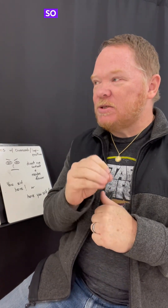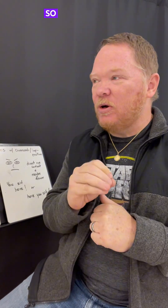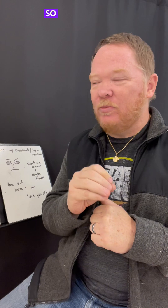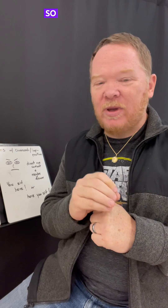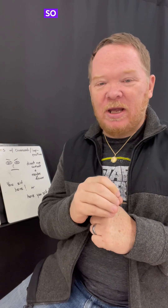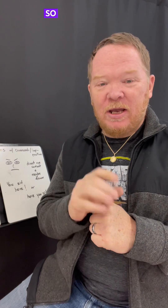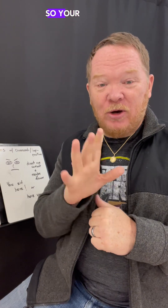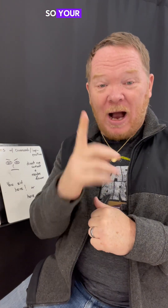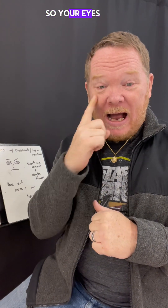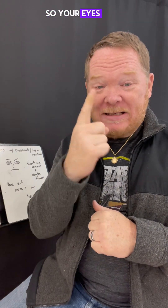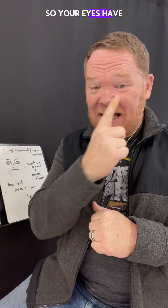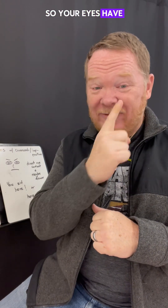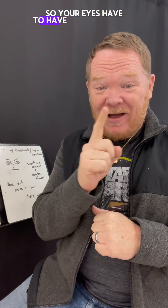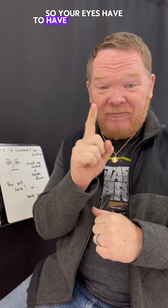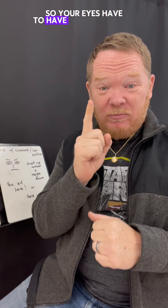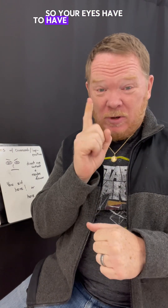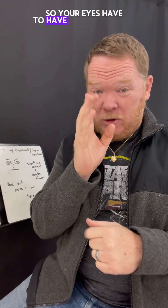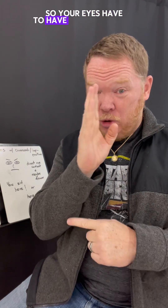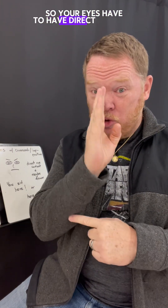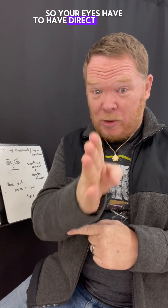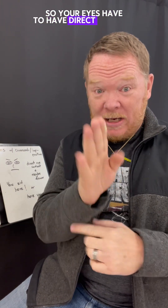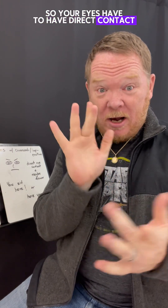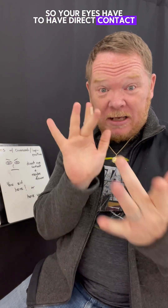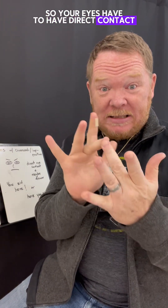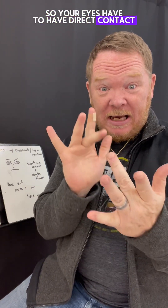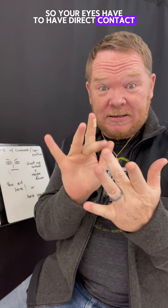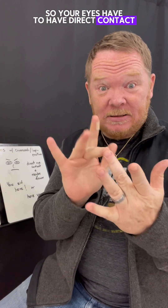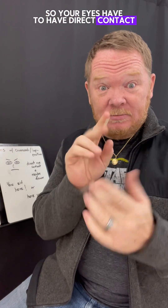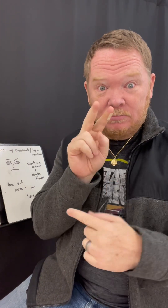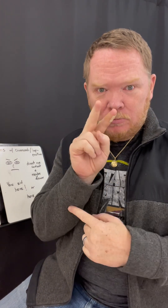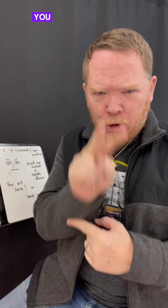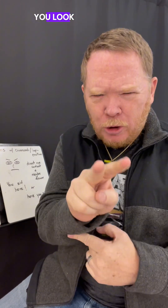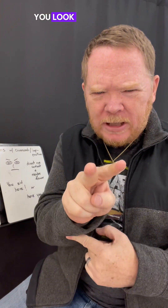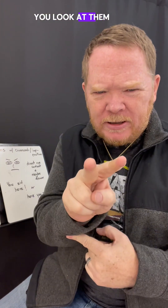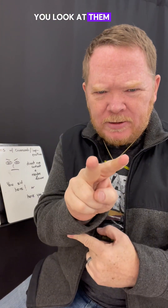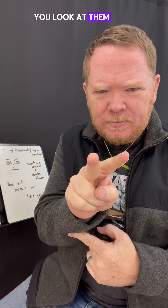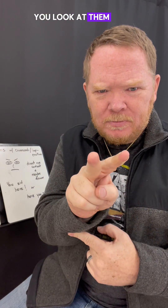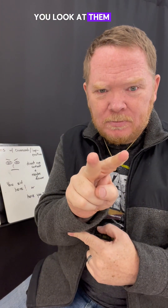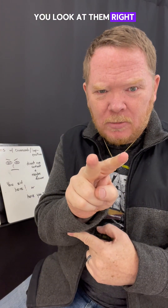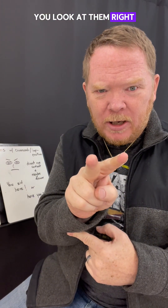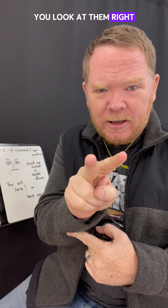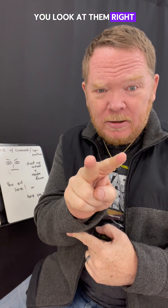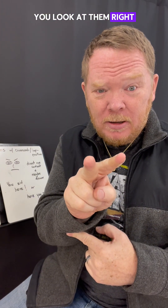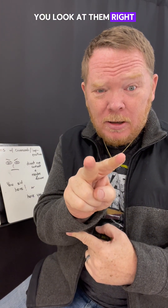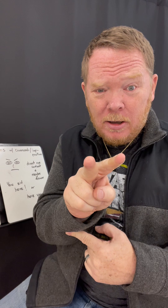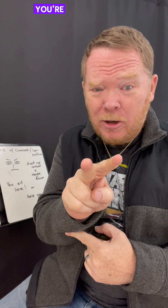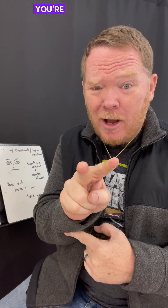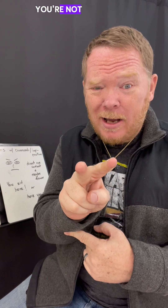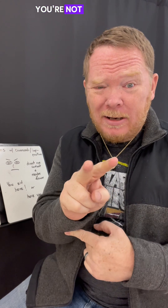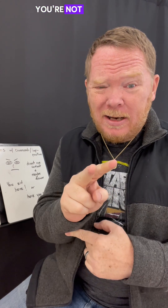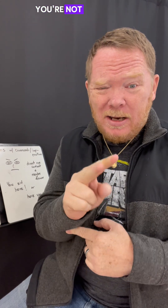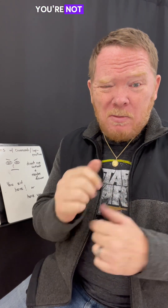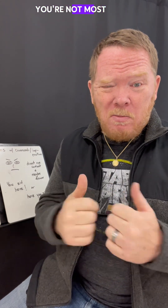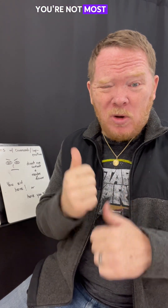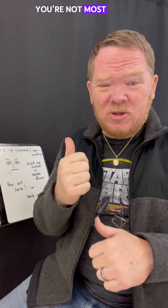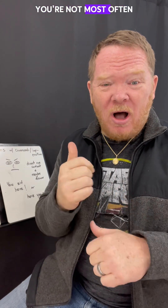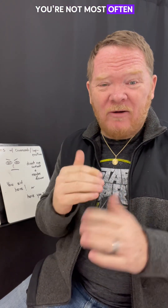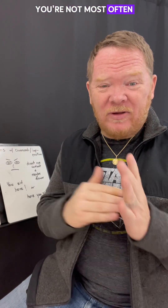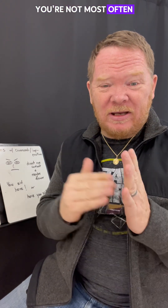so your eyes have to have direct contact. You look at them, right? You're not, most often,